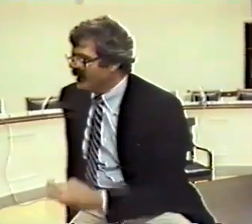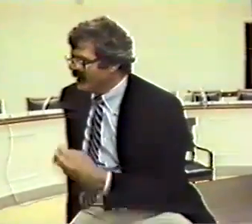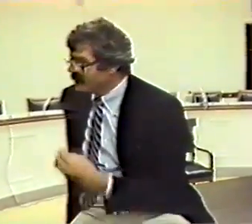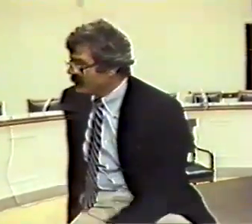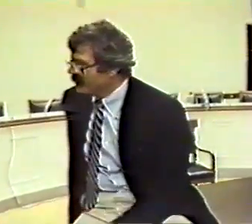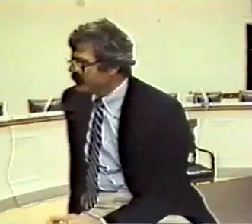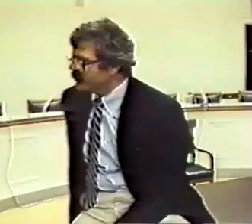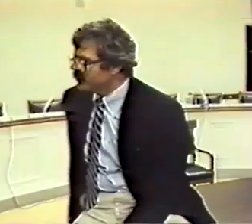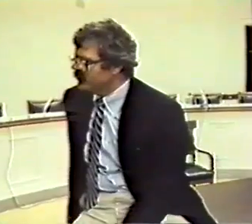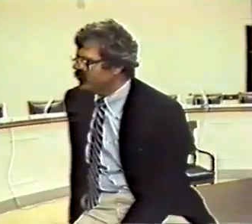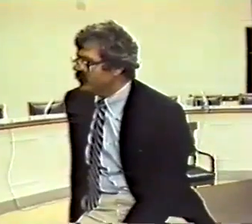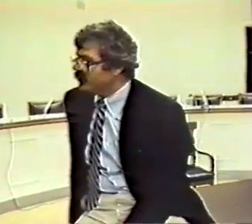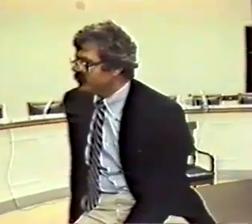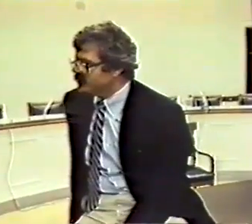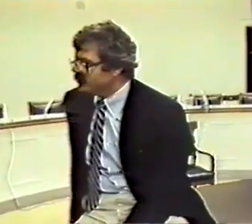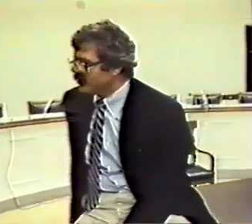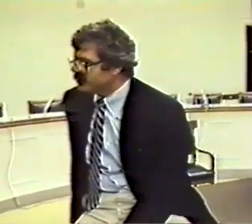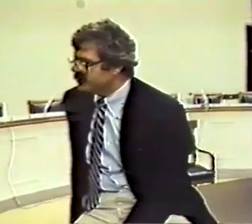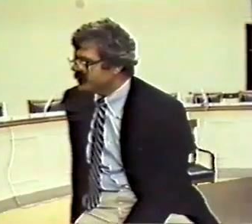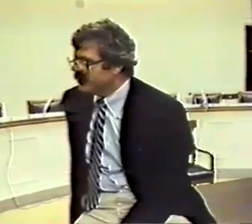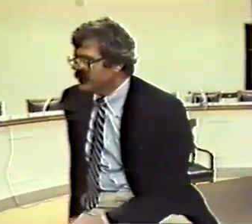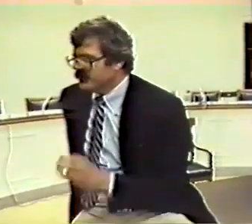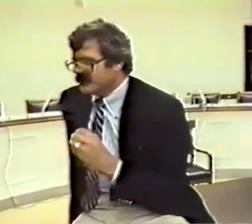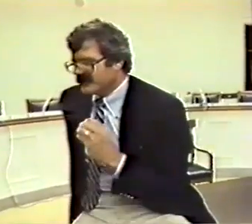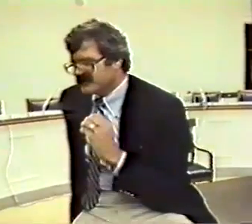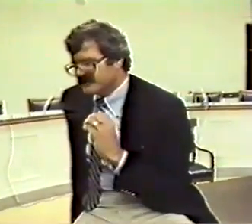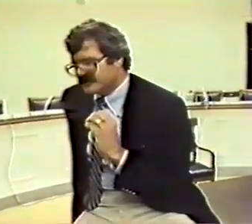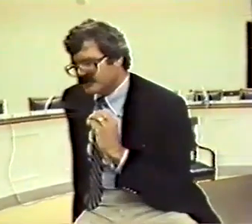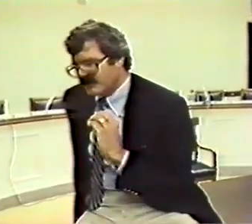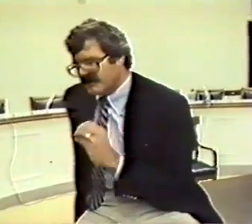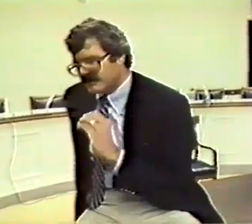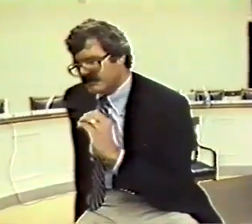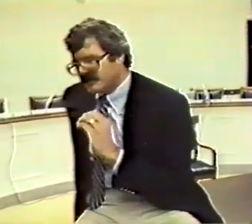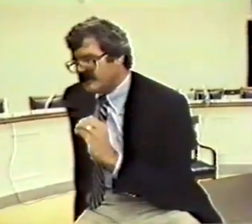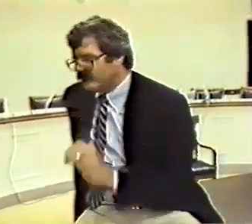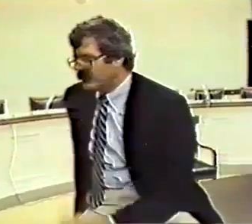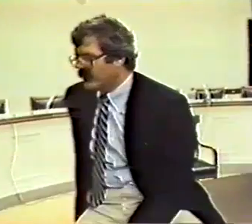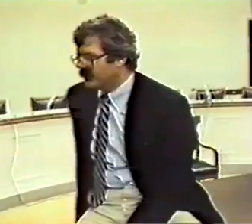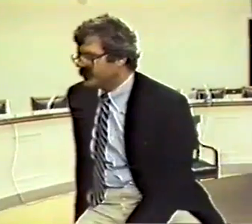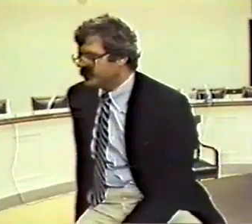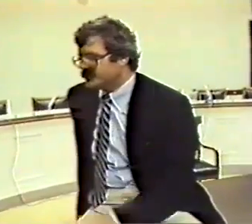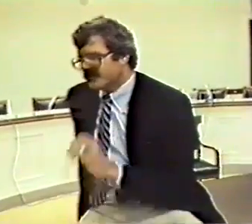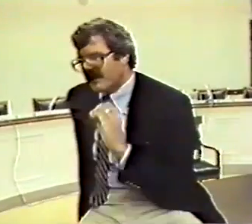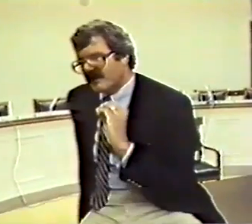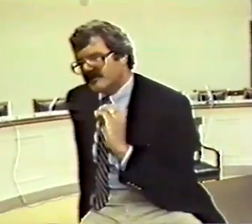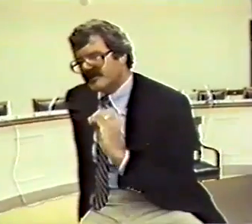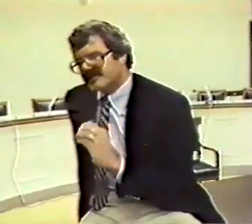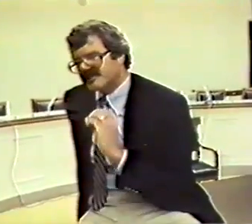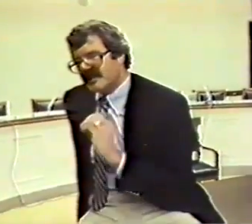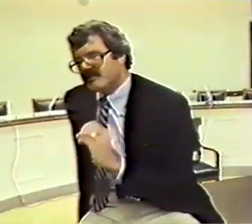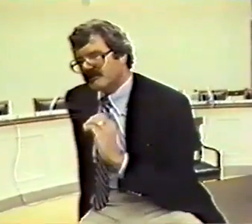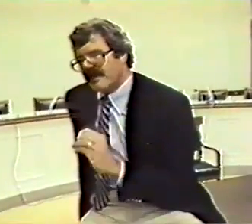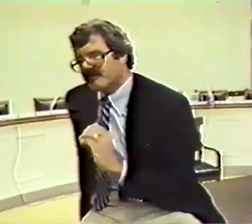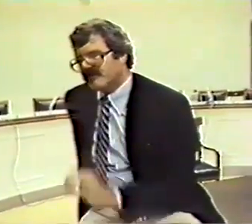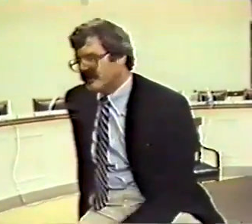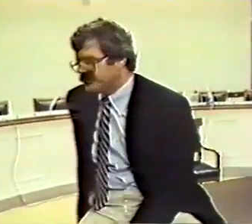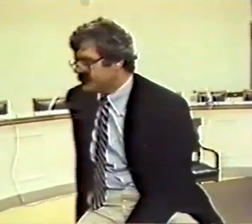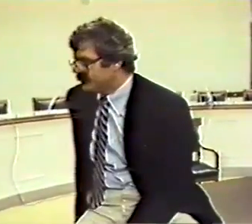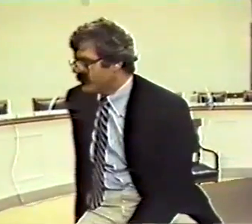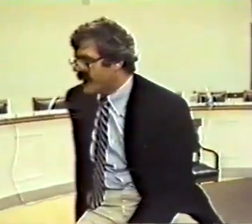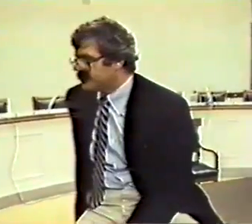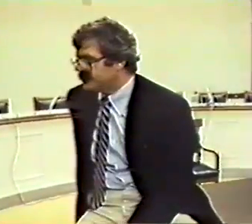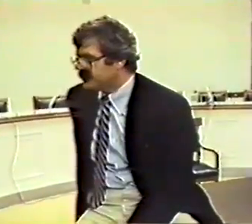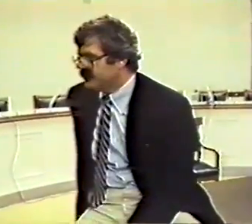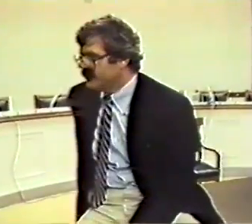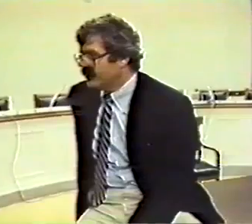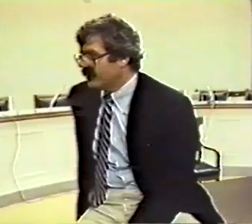country and tell people in their community what the results is, because there's a great belief in politics that somehow you can escape the ramifications